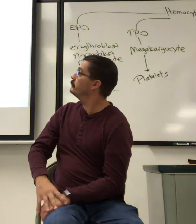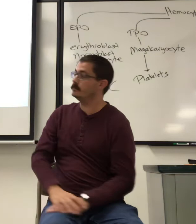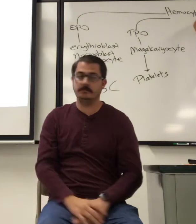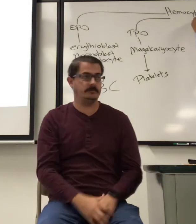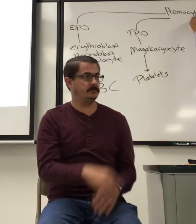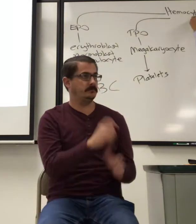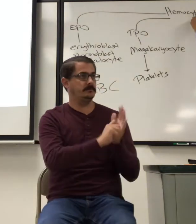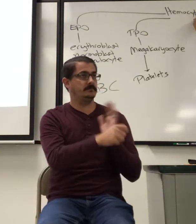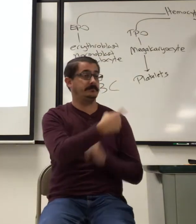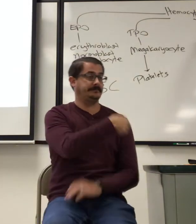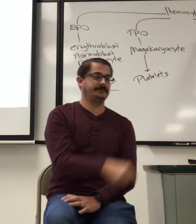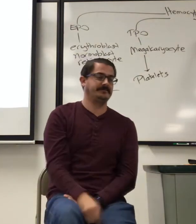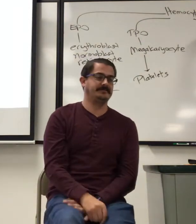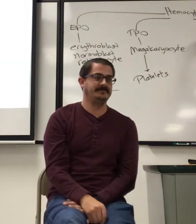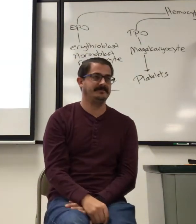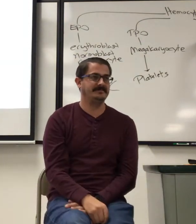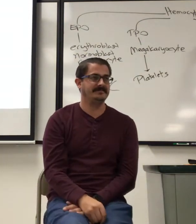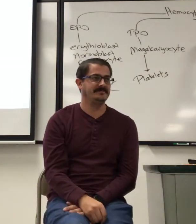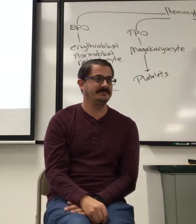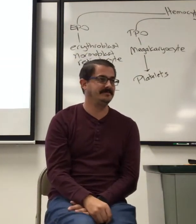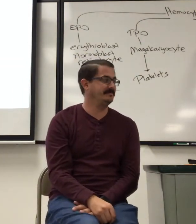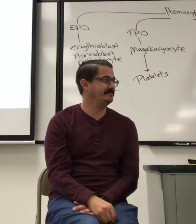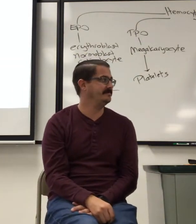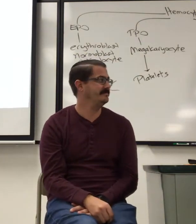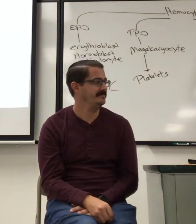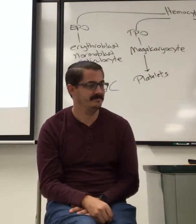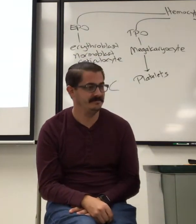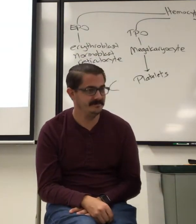So from the hemocytoblast, we get these